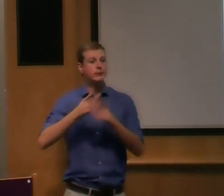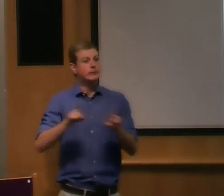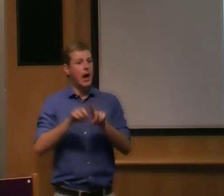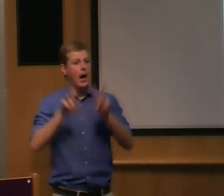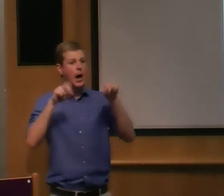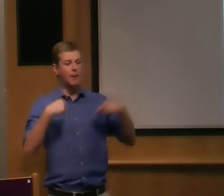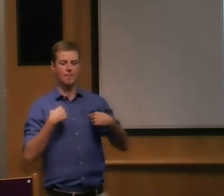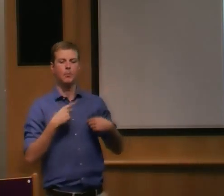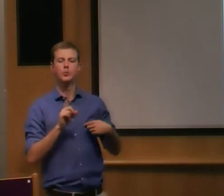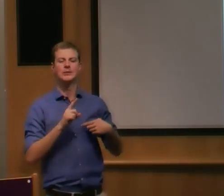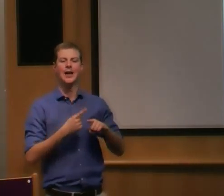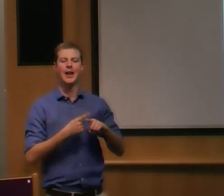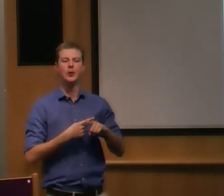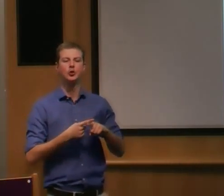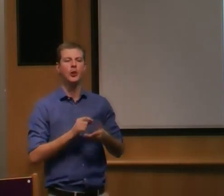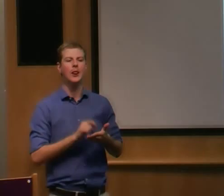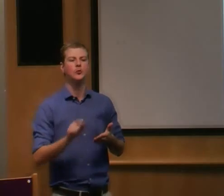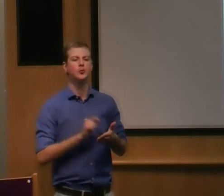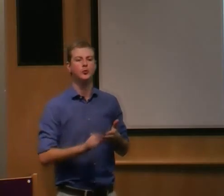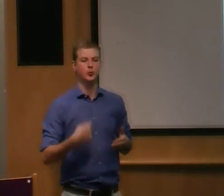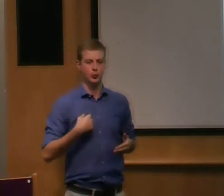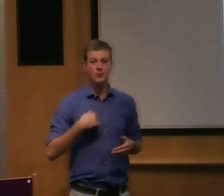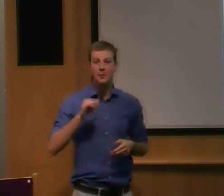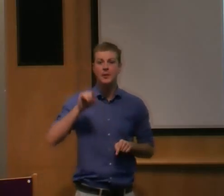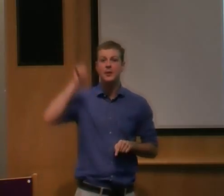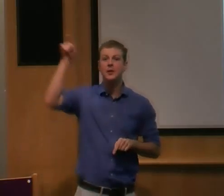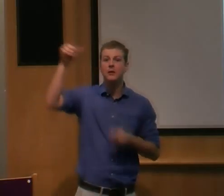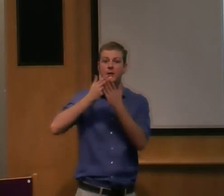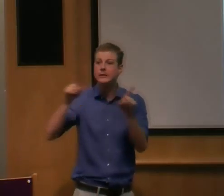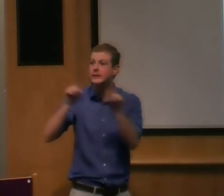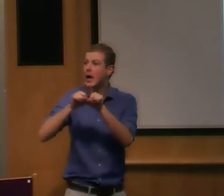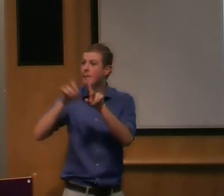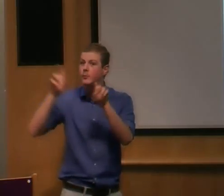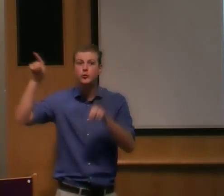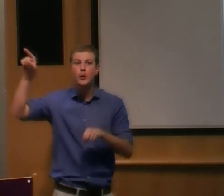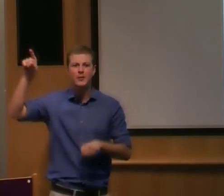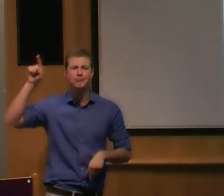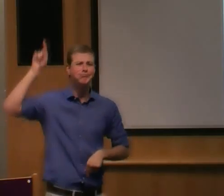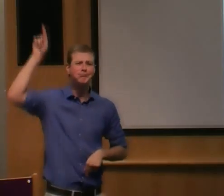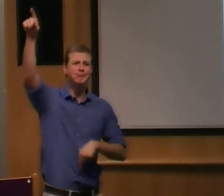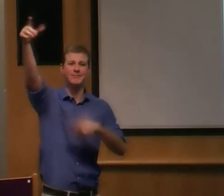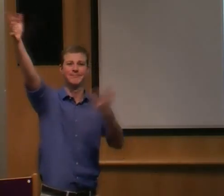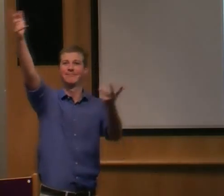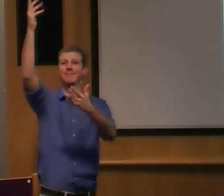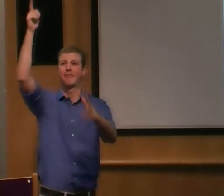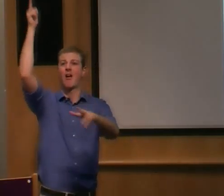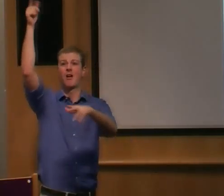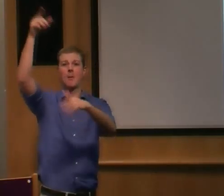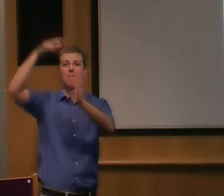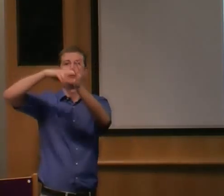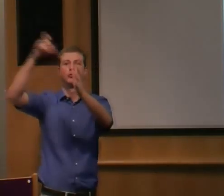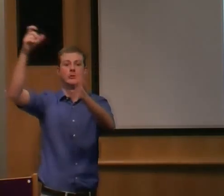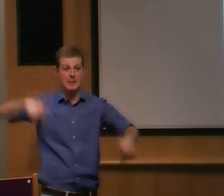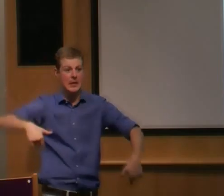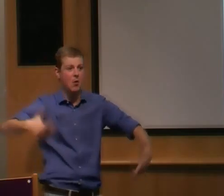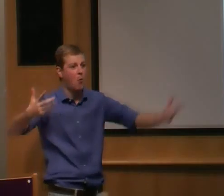Now what UKDSU is there to do is to be able to help with the English arm. We can go to people who could be